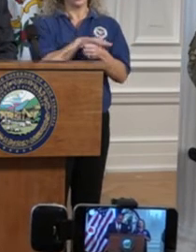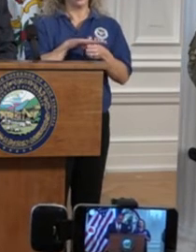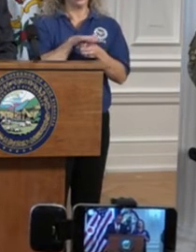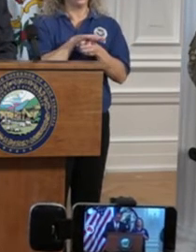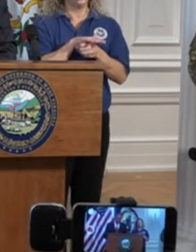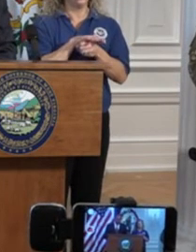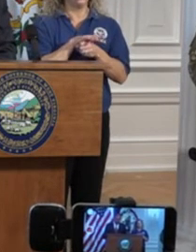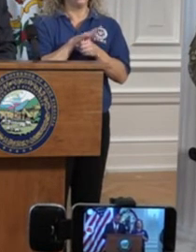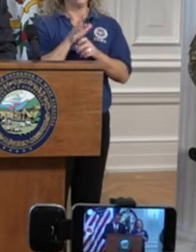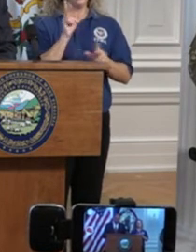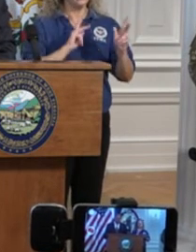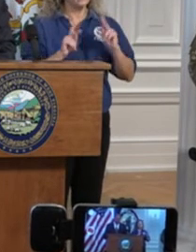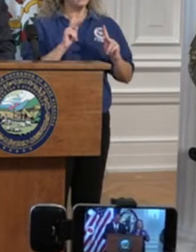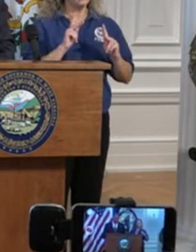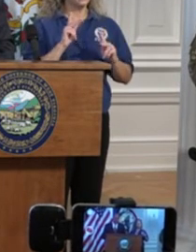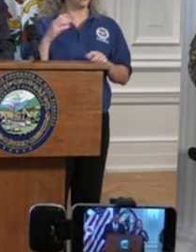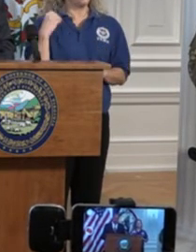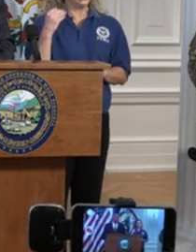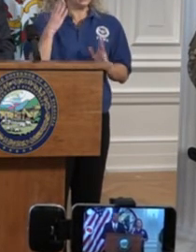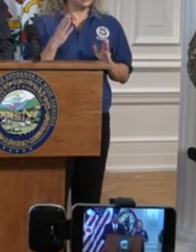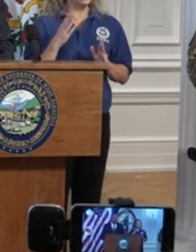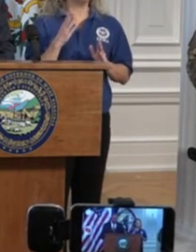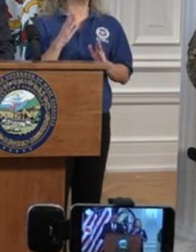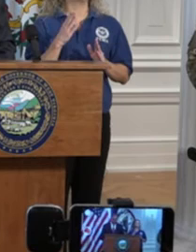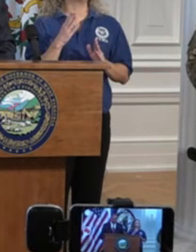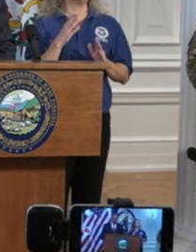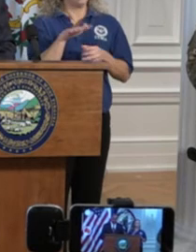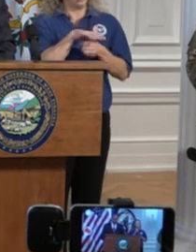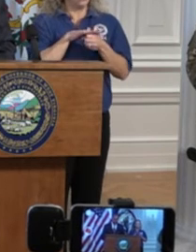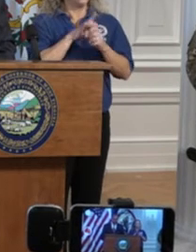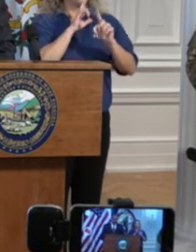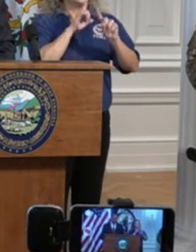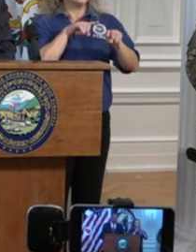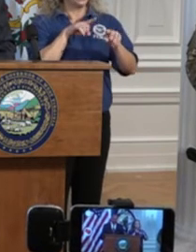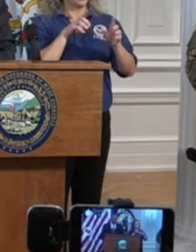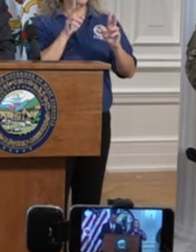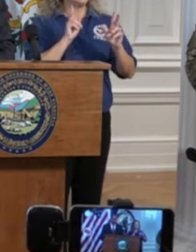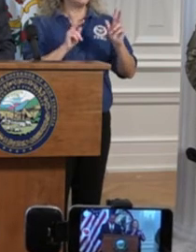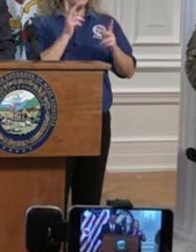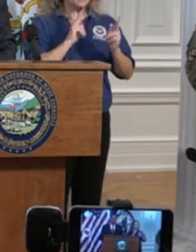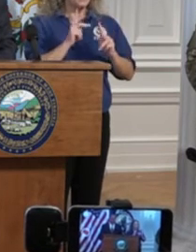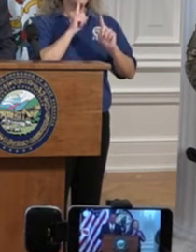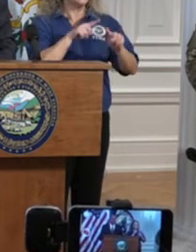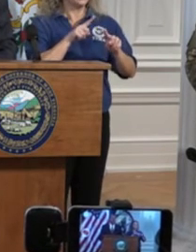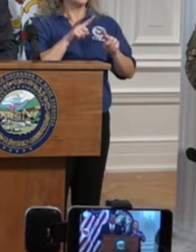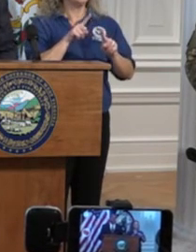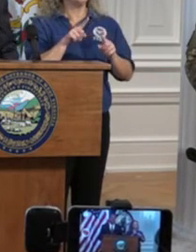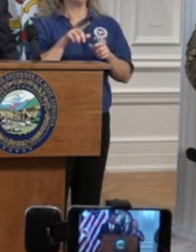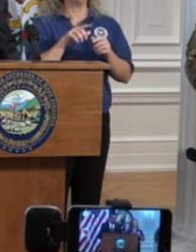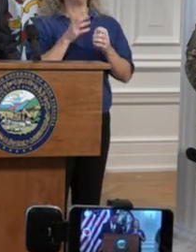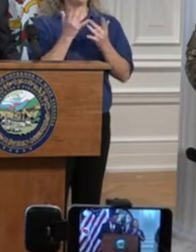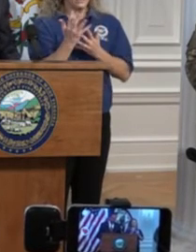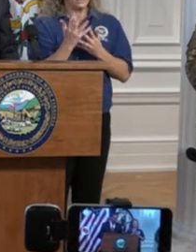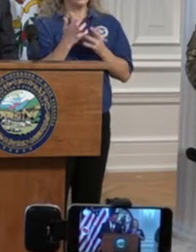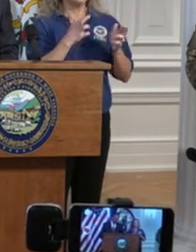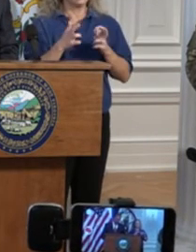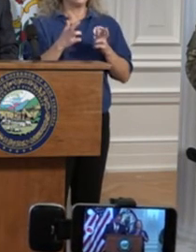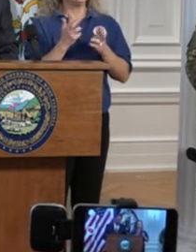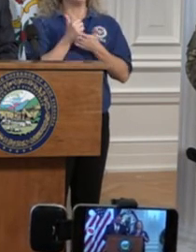local officials and emergency responders who are still out there helping and standing ready to do whatever they